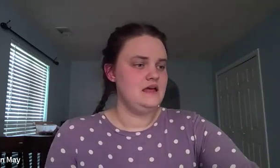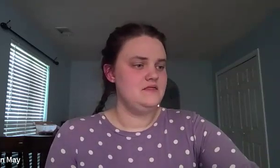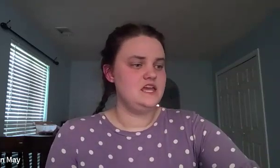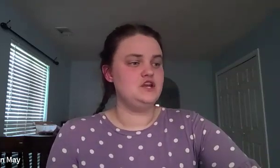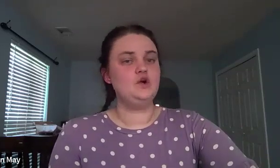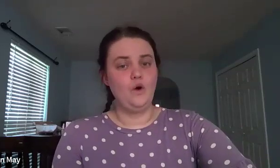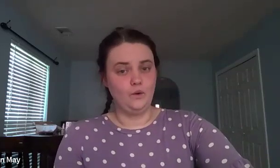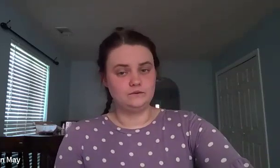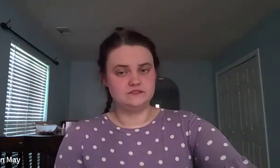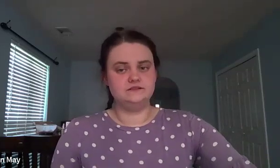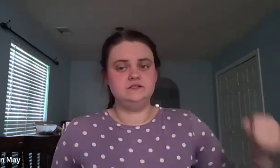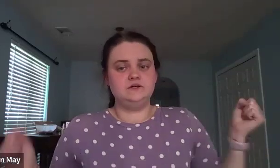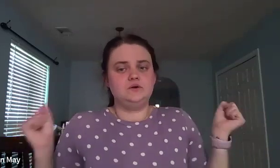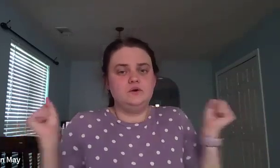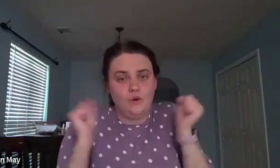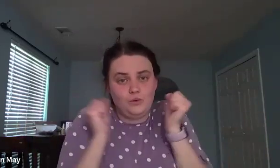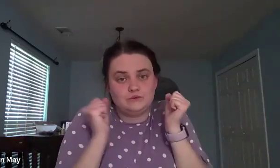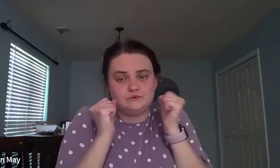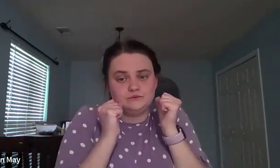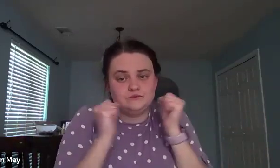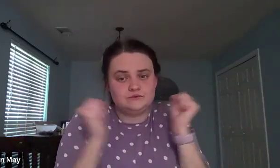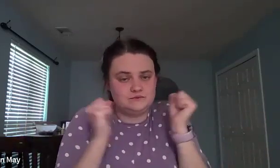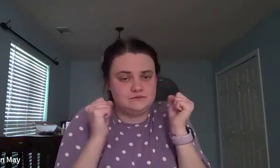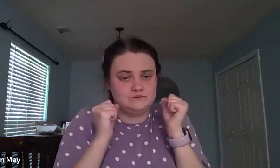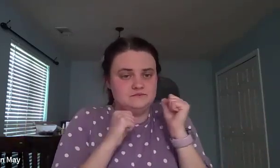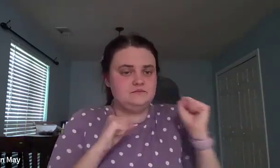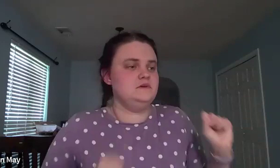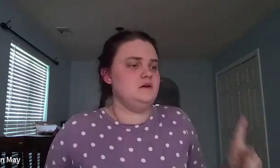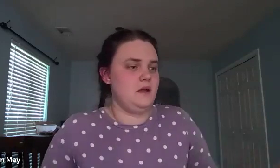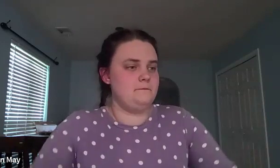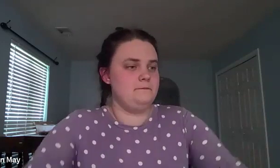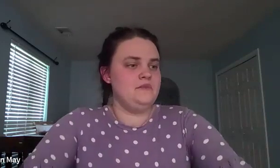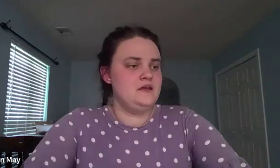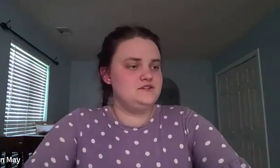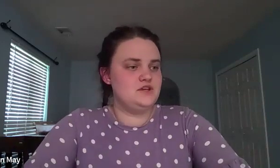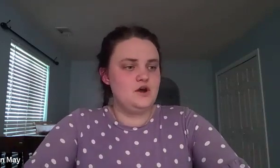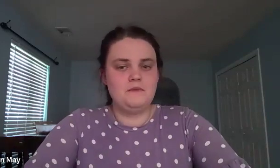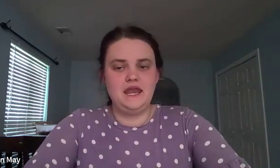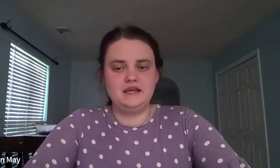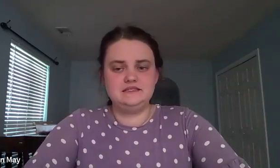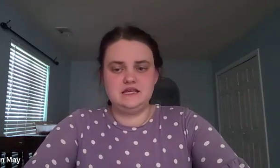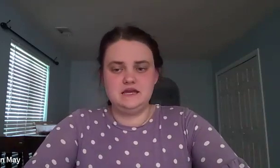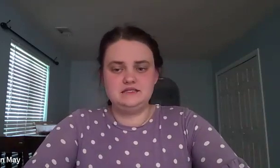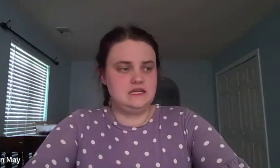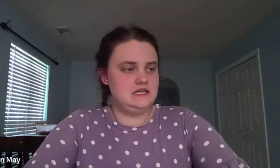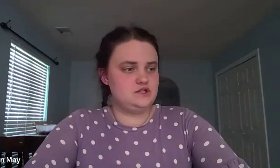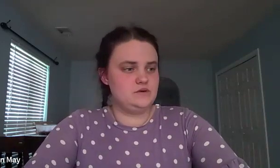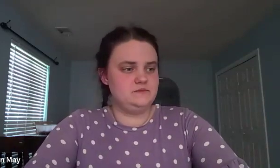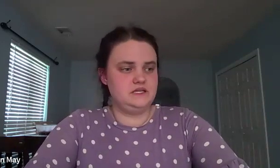And then cold. Cold. Okay. So my next set is going to